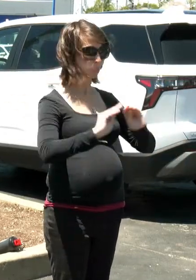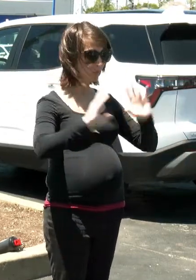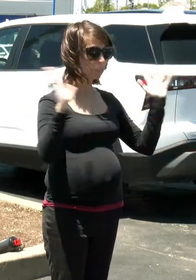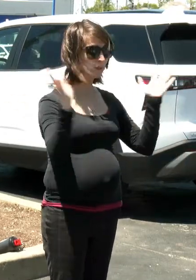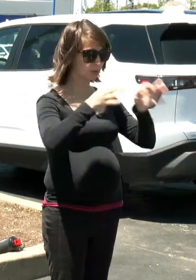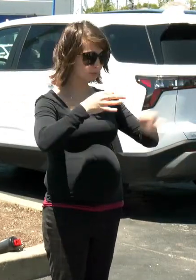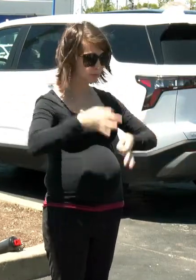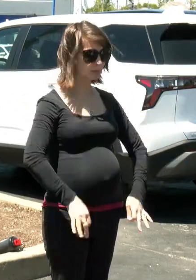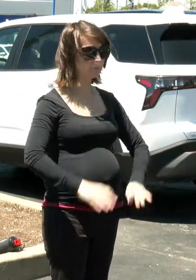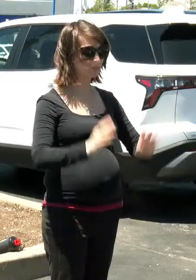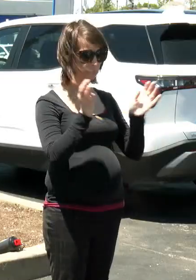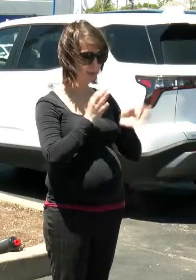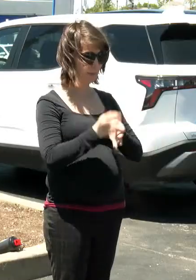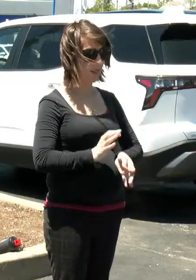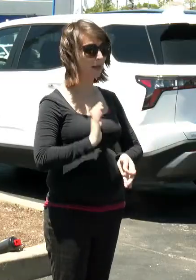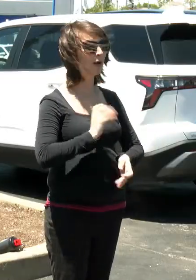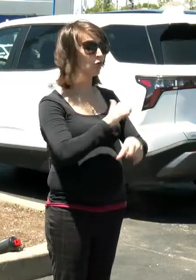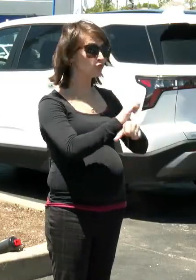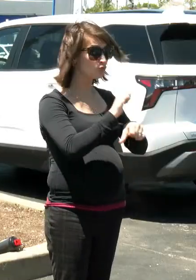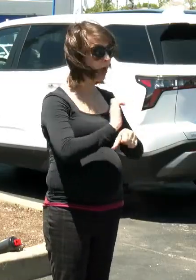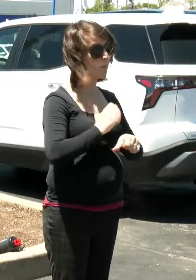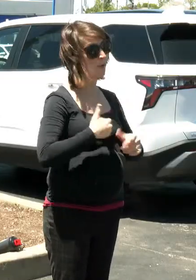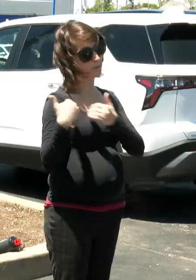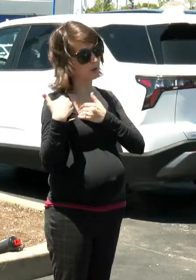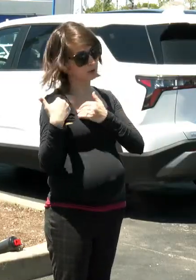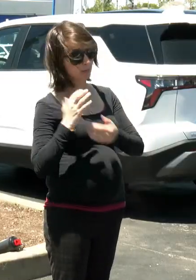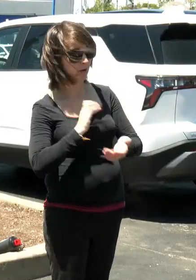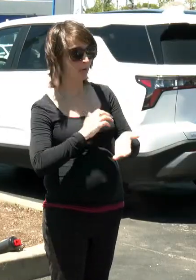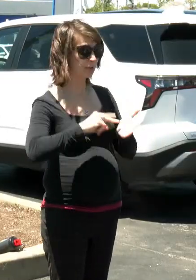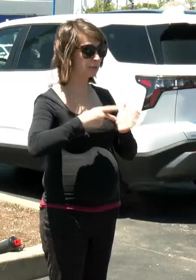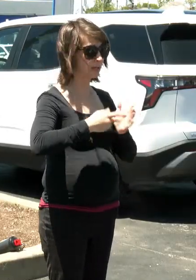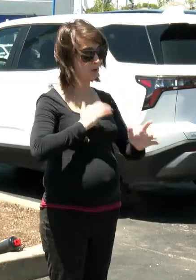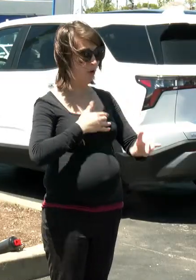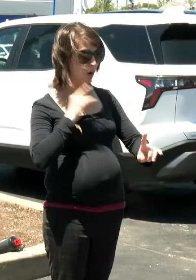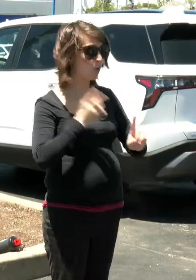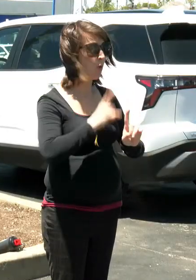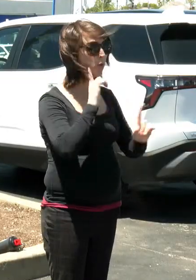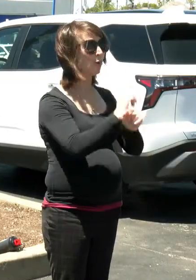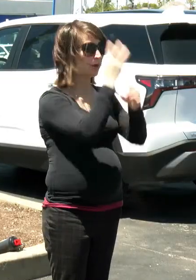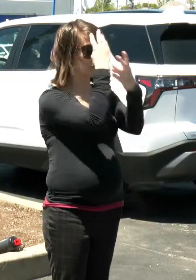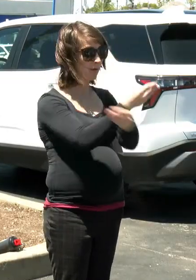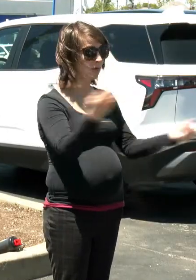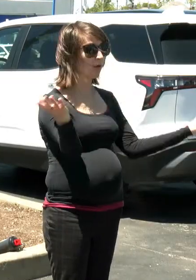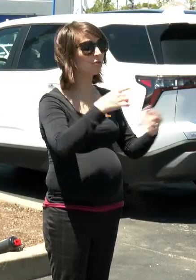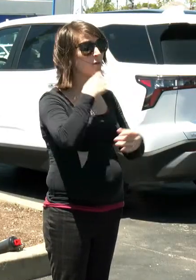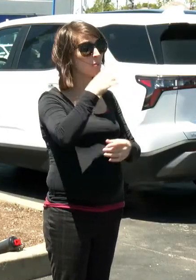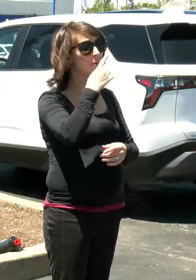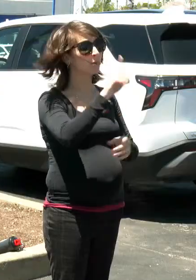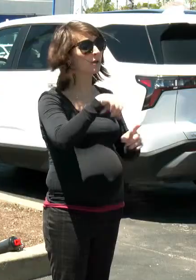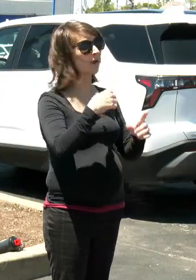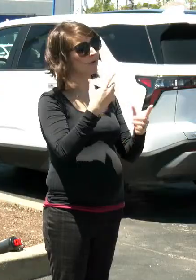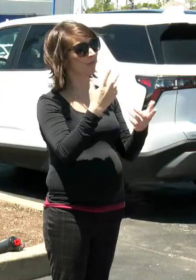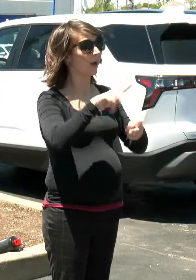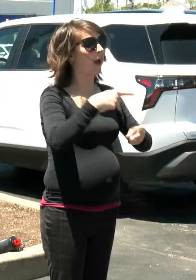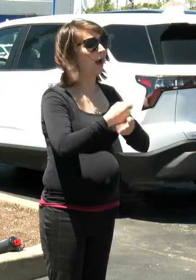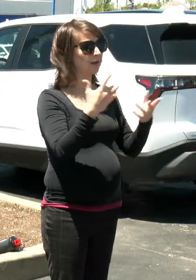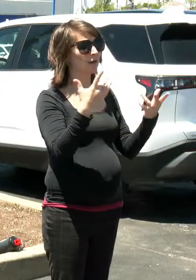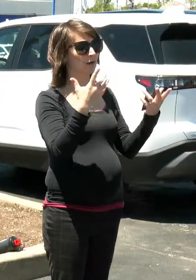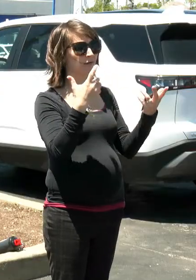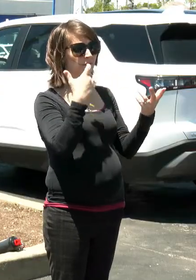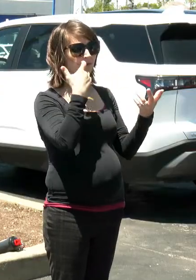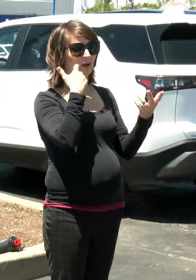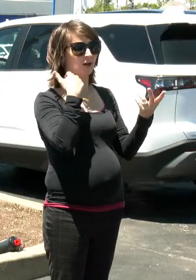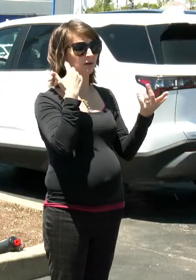articulate that our job and our intent and our goal here is to inform the public when you're of the level